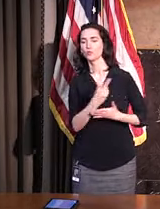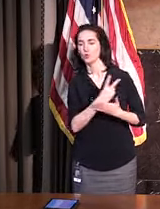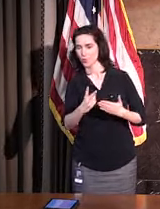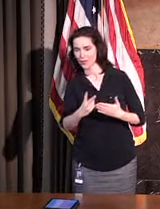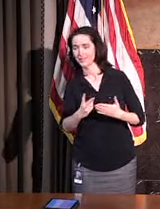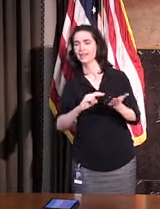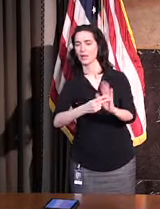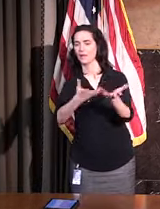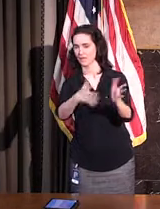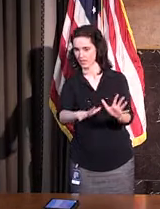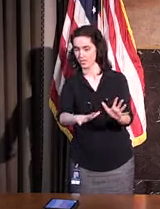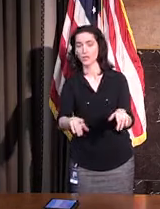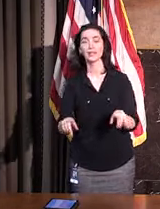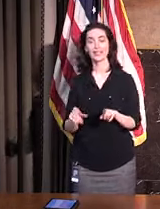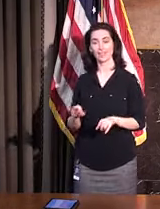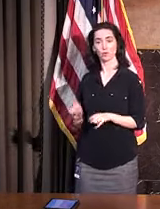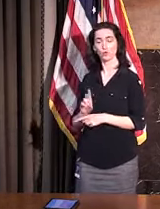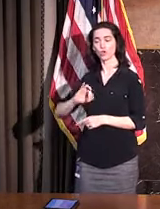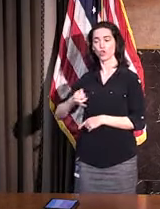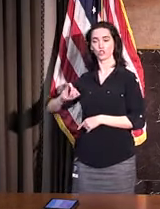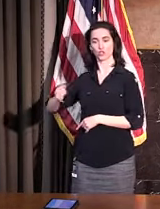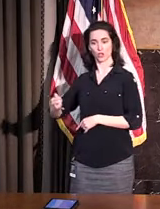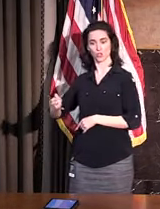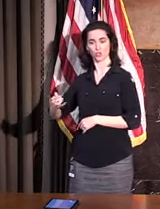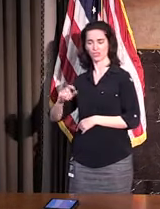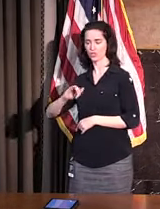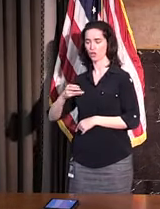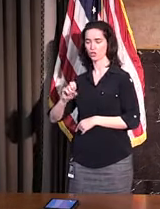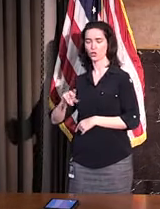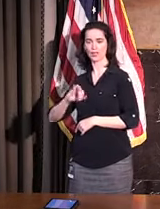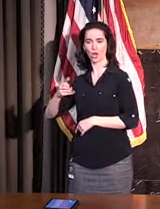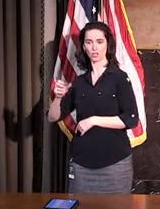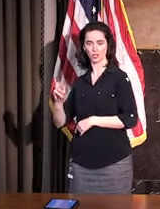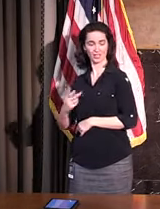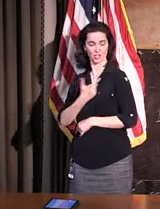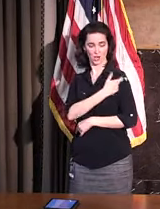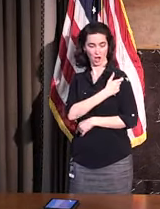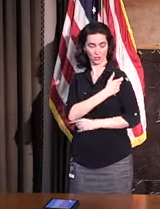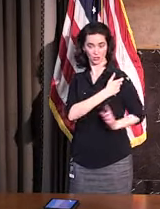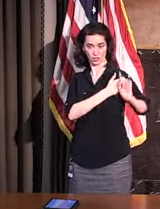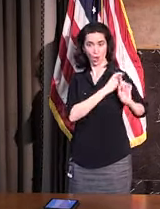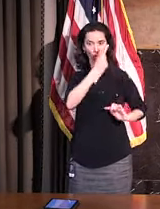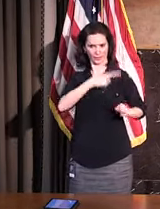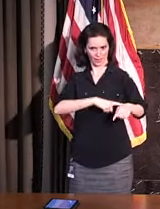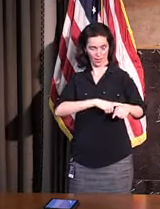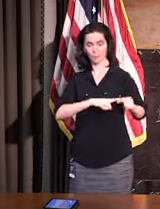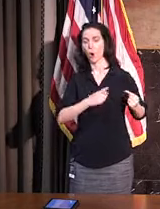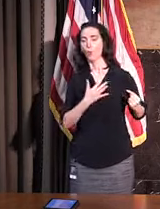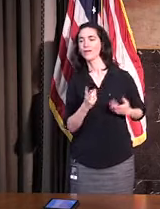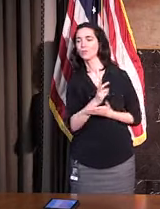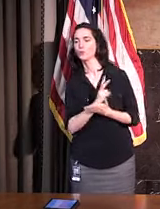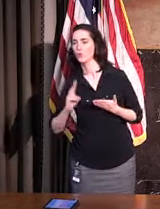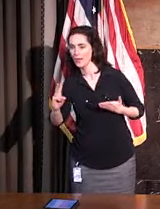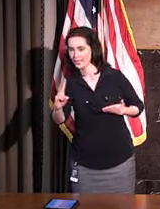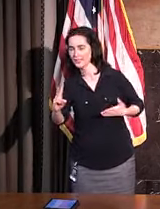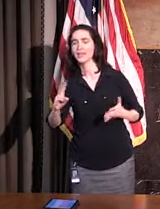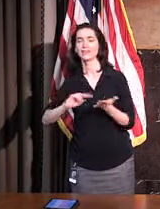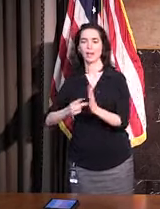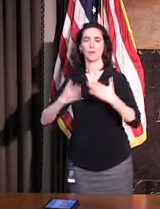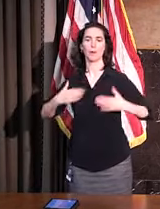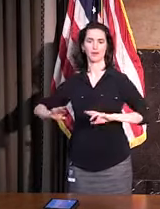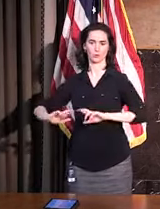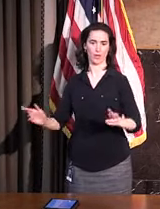one and done dose. You're not fully vaccinated until you've completed those 14 days after getting that last or